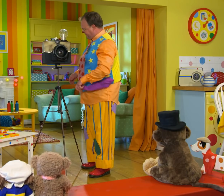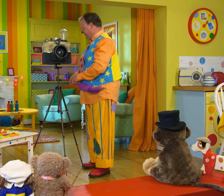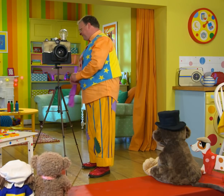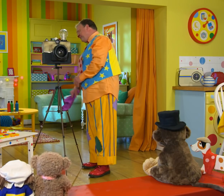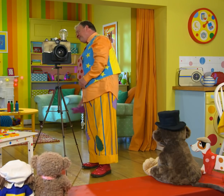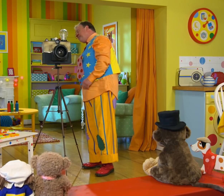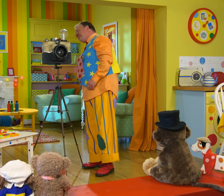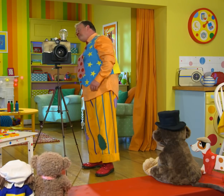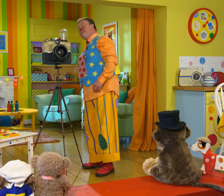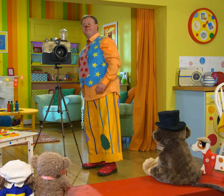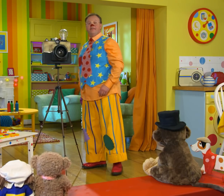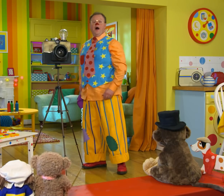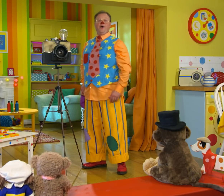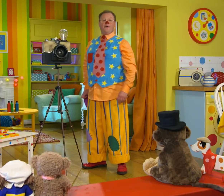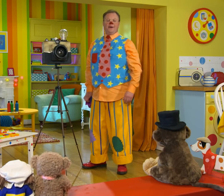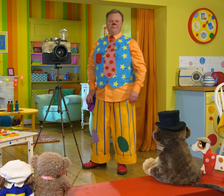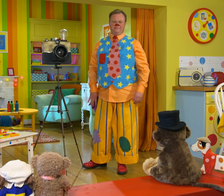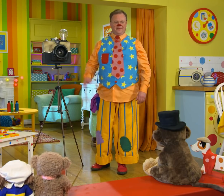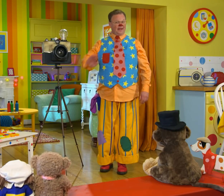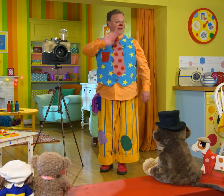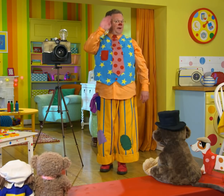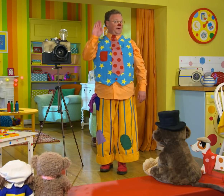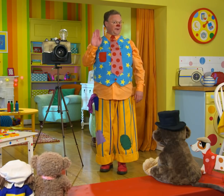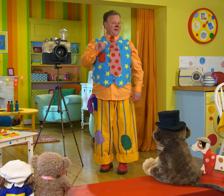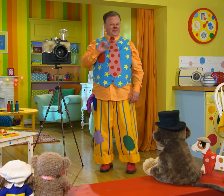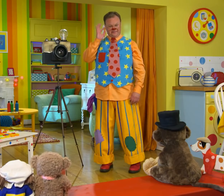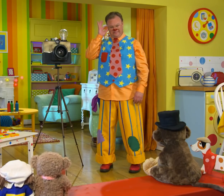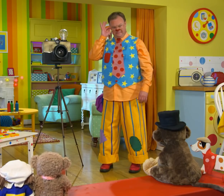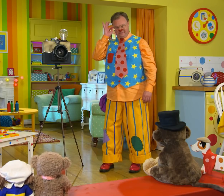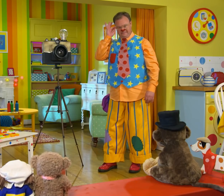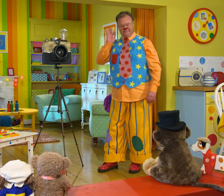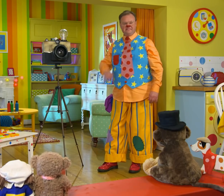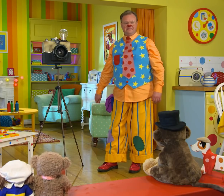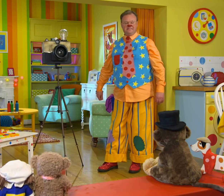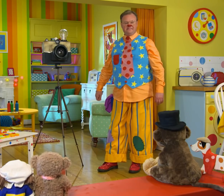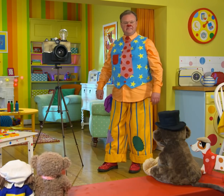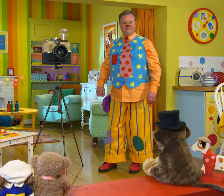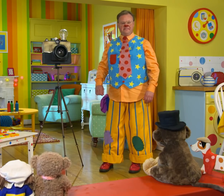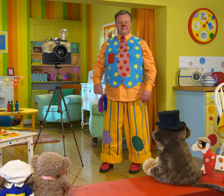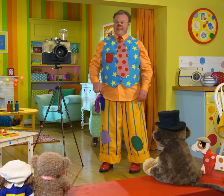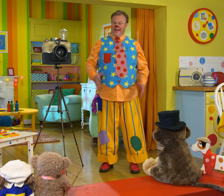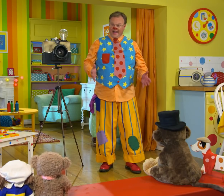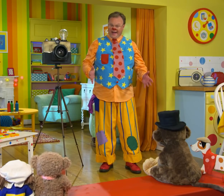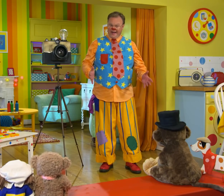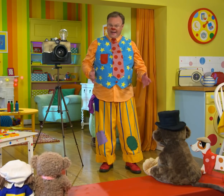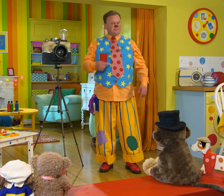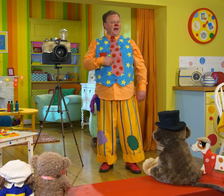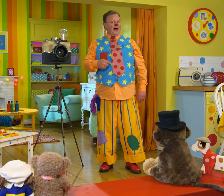Hello, Teacher Tumble. Oh, hello. What are you doing, Teacher Tumble? Ah,